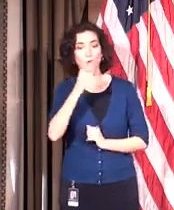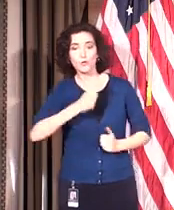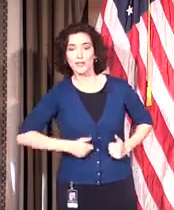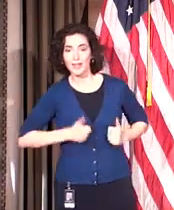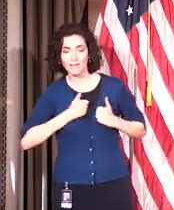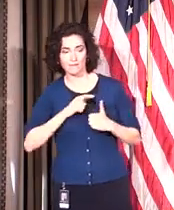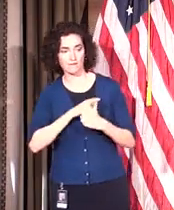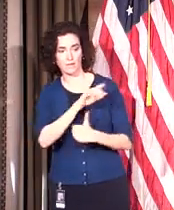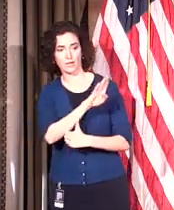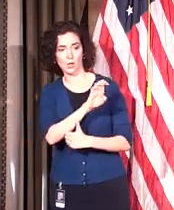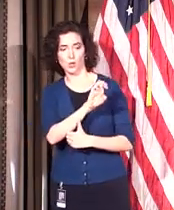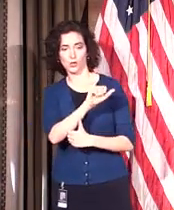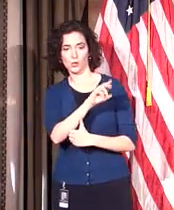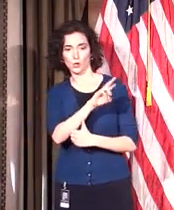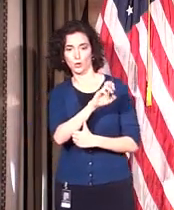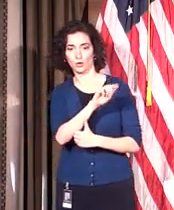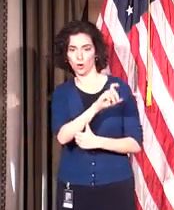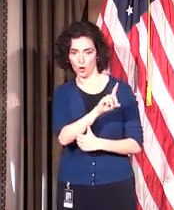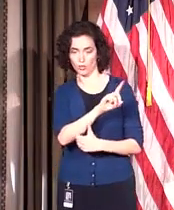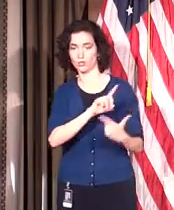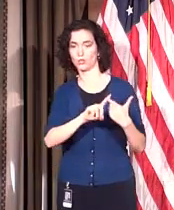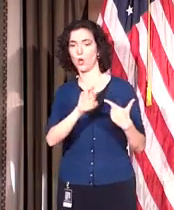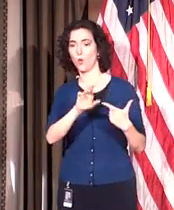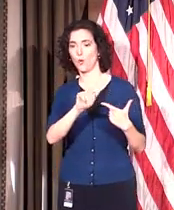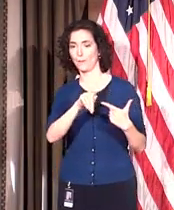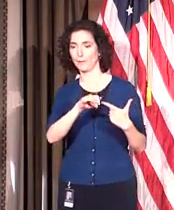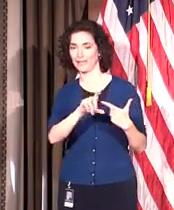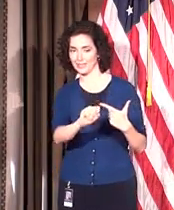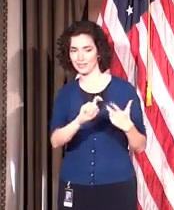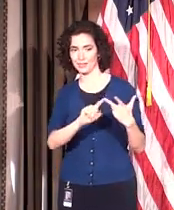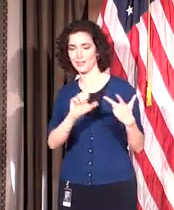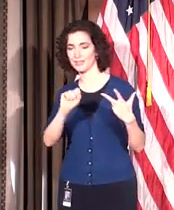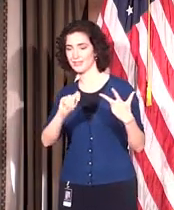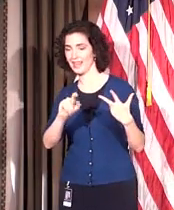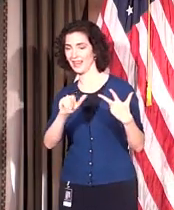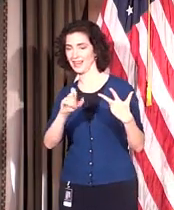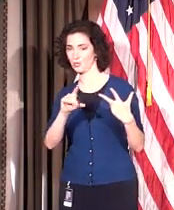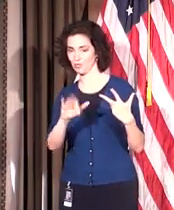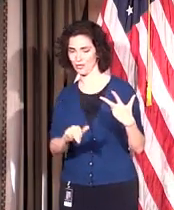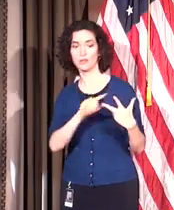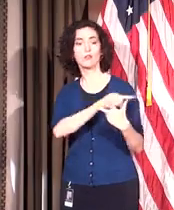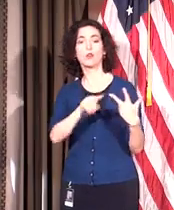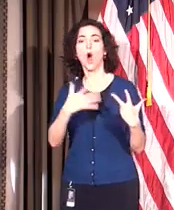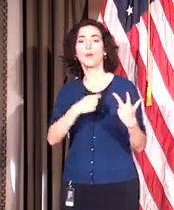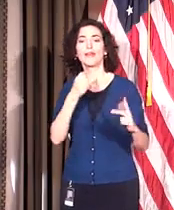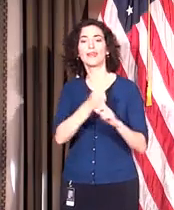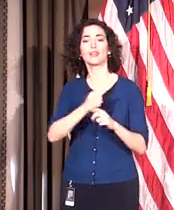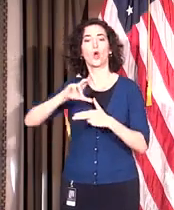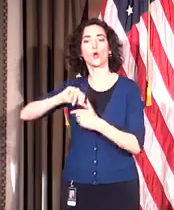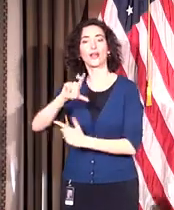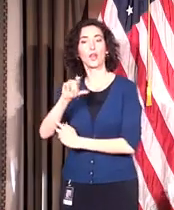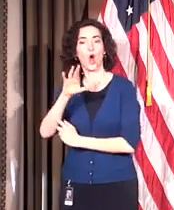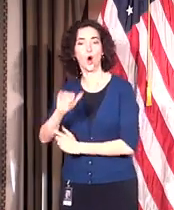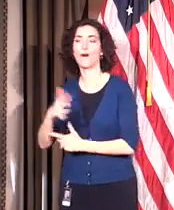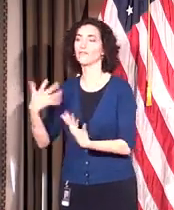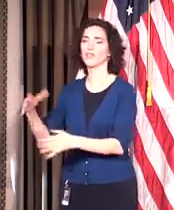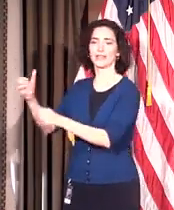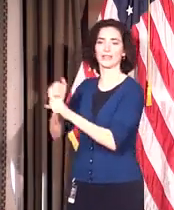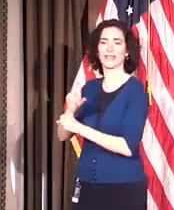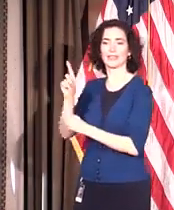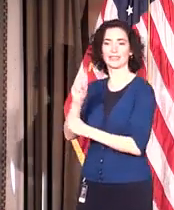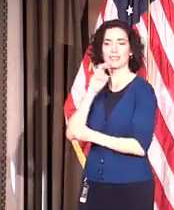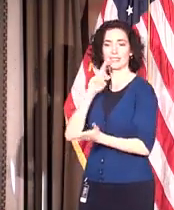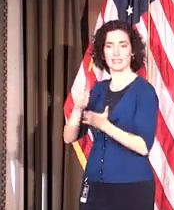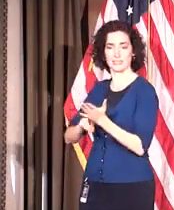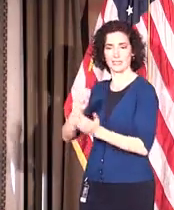Landry, and you previously received DSNAP due to Hurricane Laura, you will automatically receive